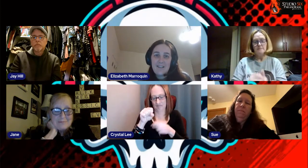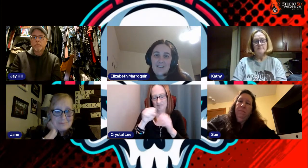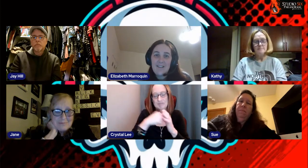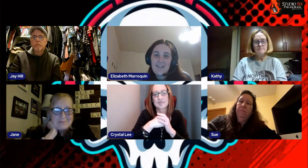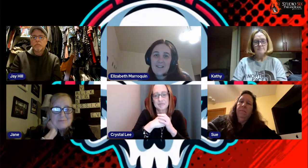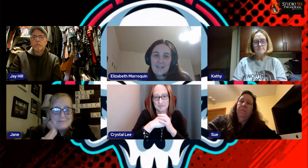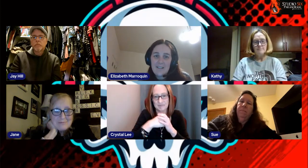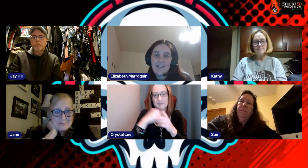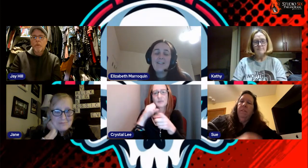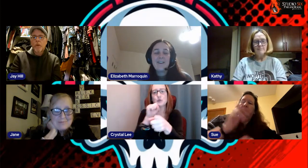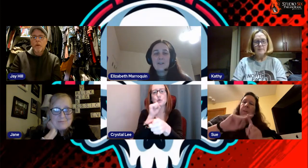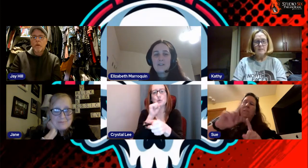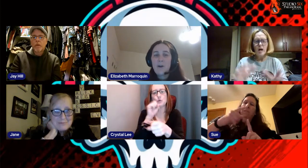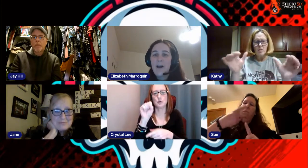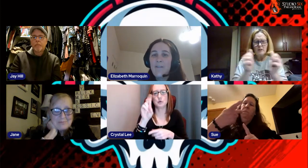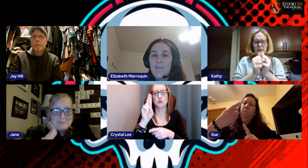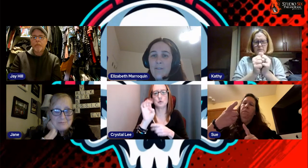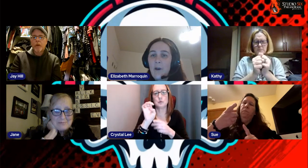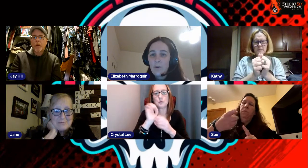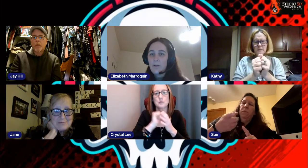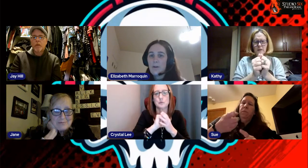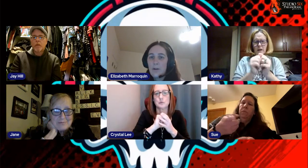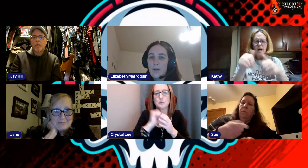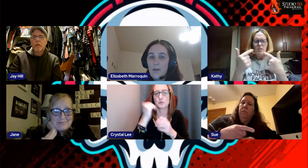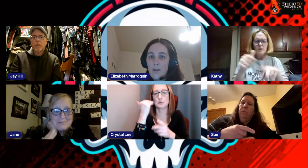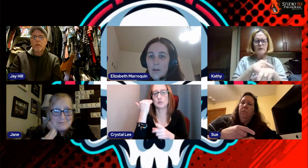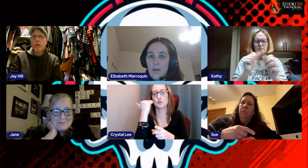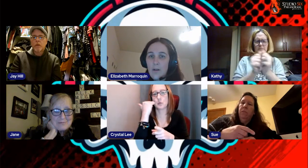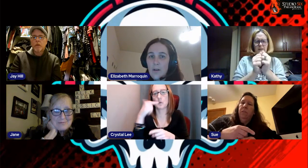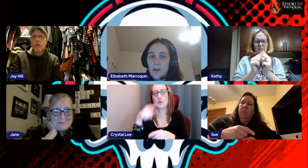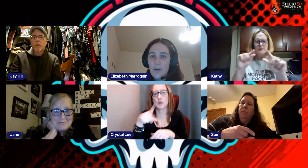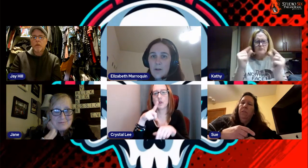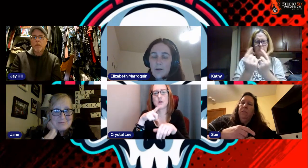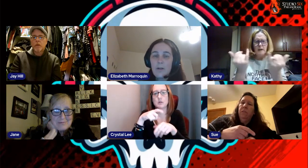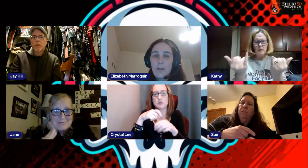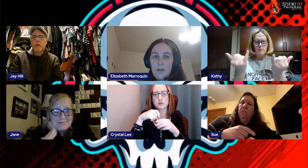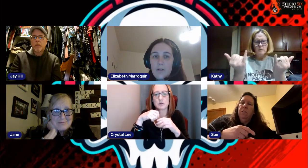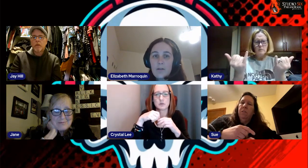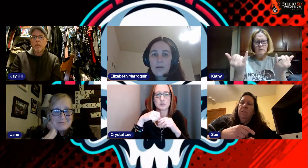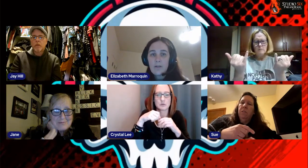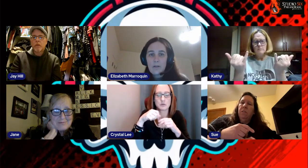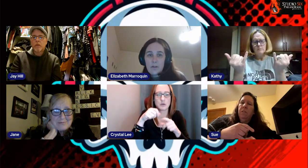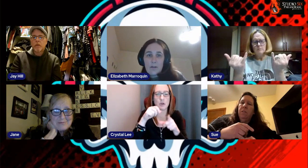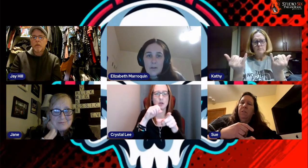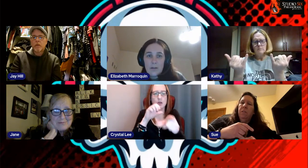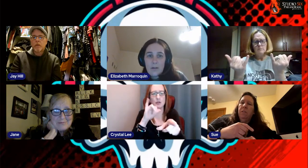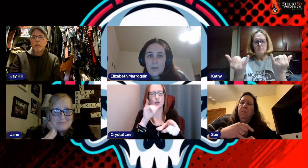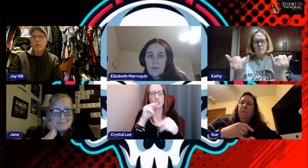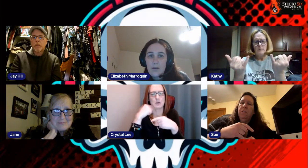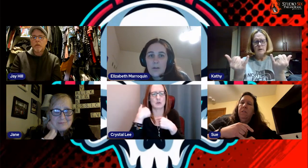then. So how long have we been together as a group now?